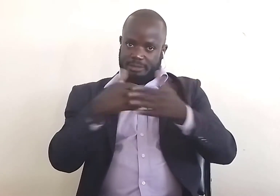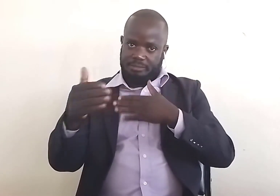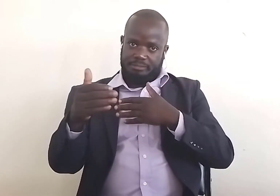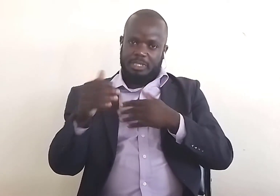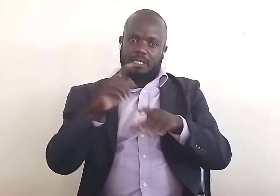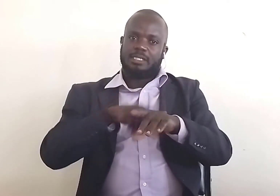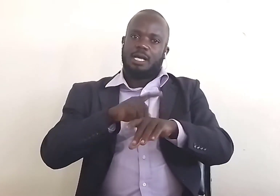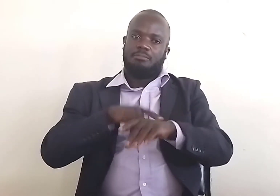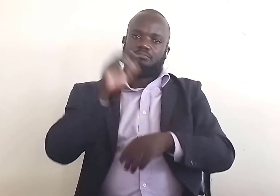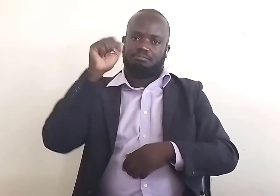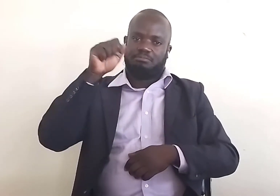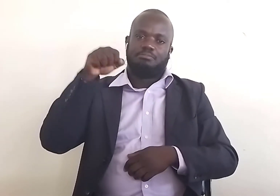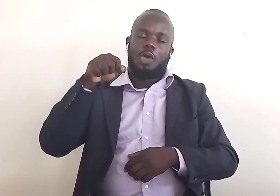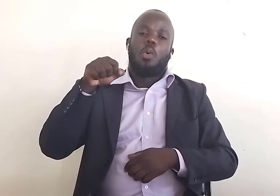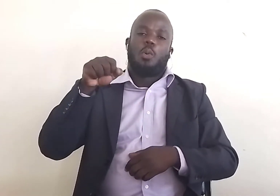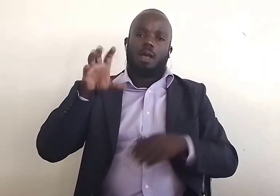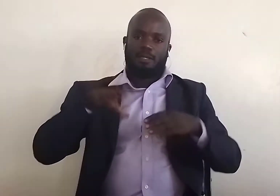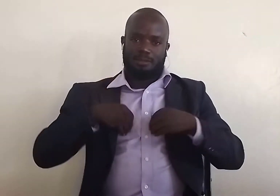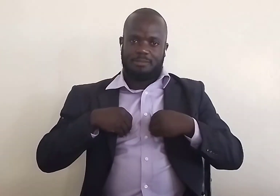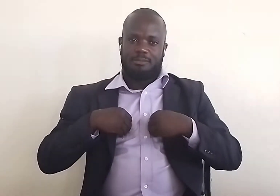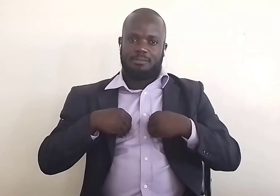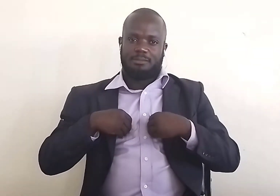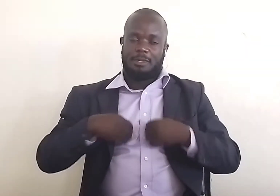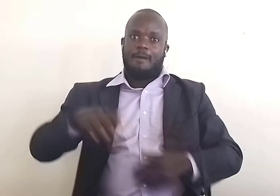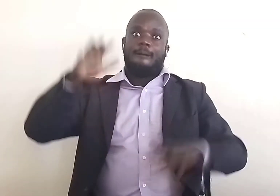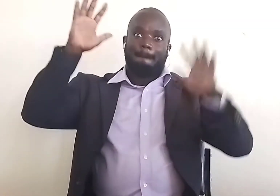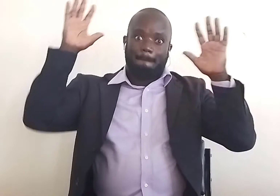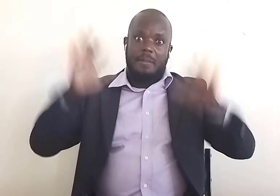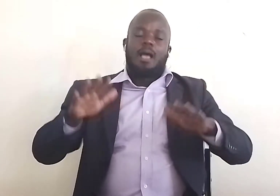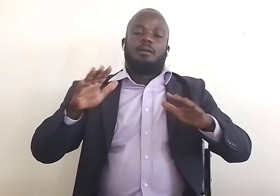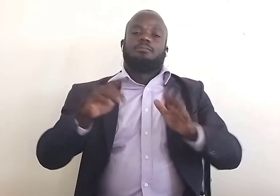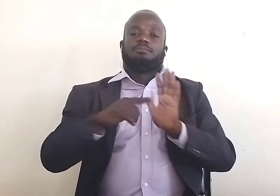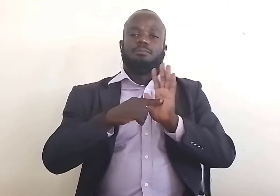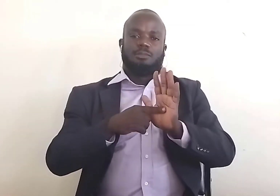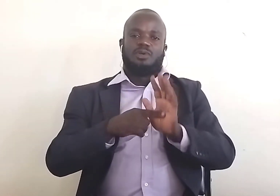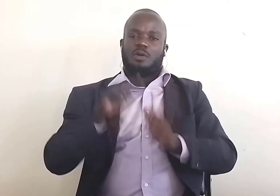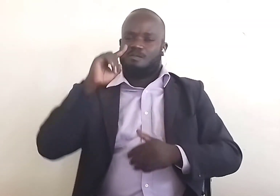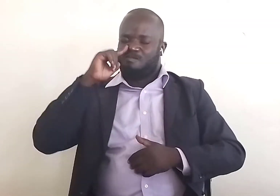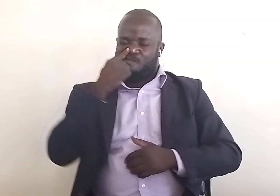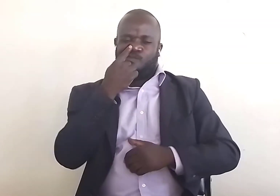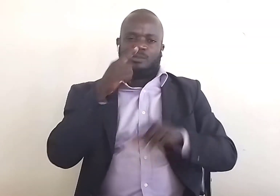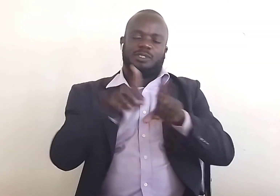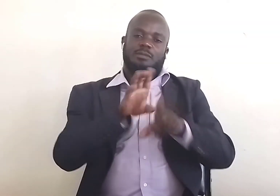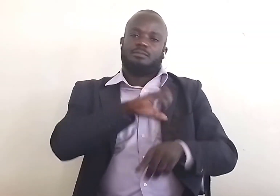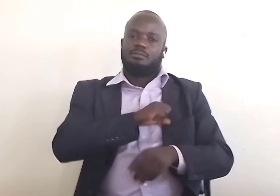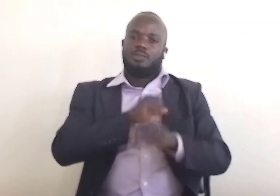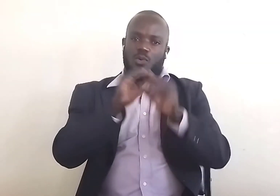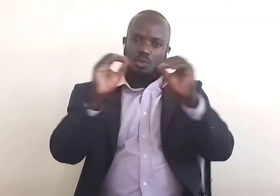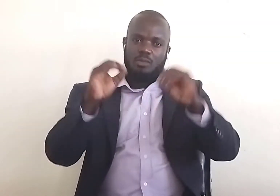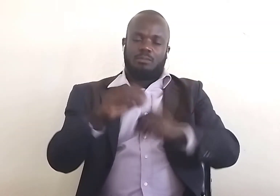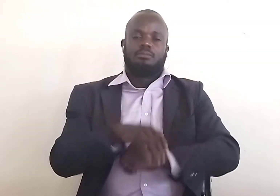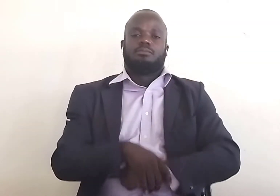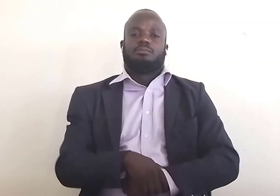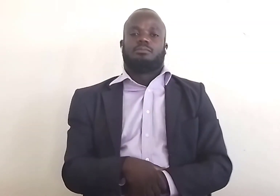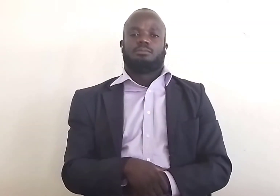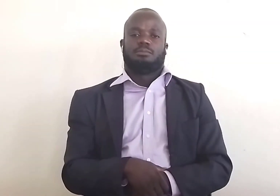the head shows agreement. Tapping fingers on the table shows boredom and impatience. Let's take a look at body